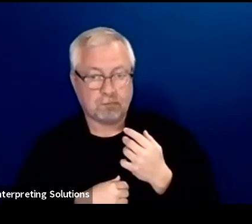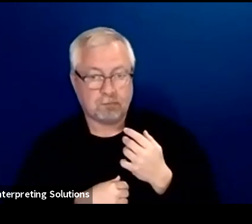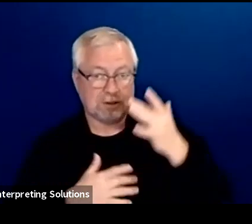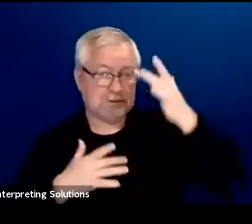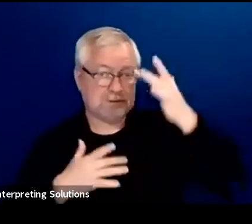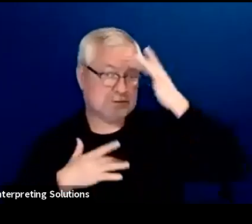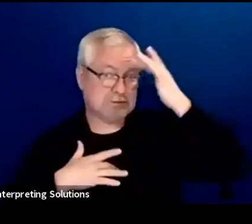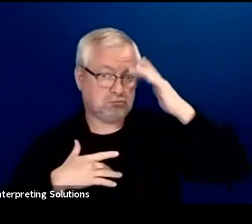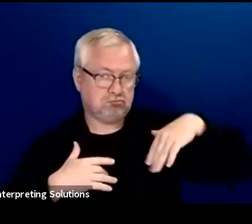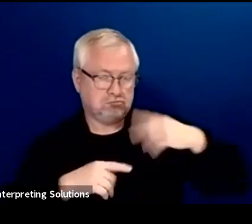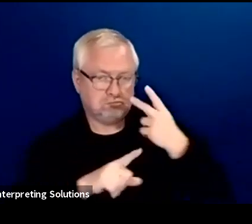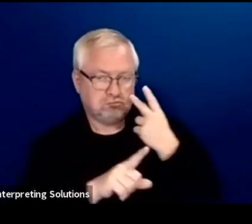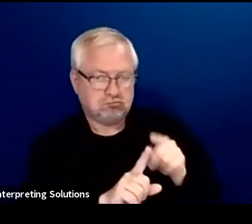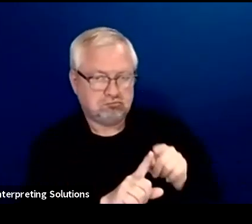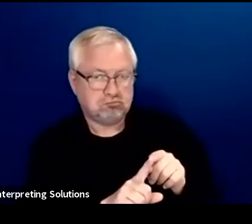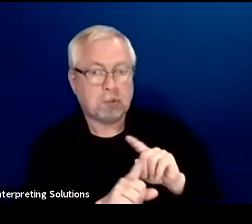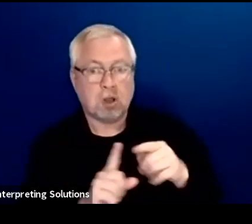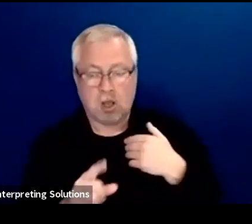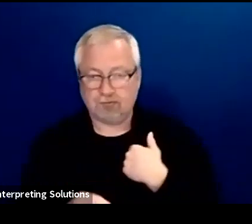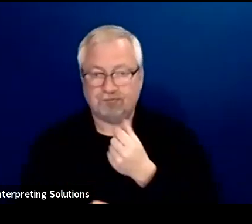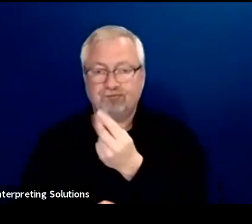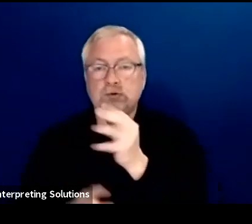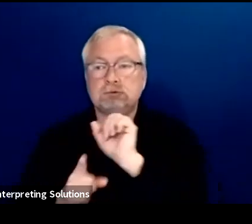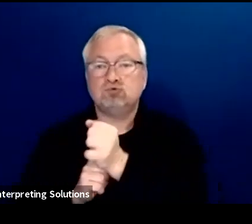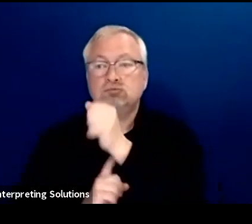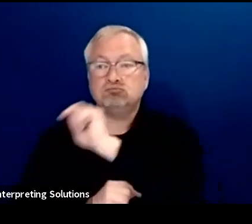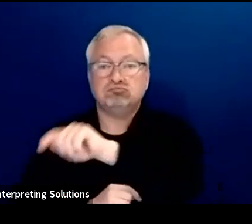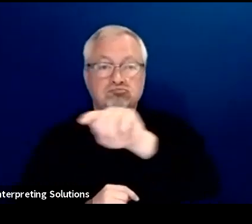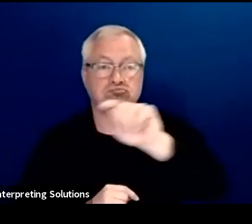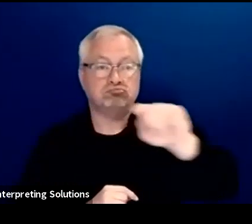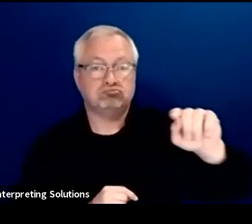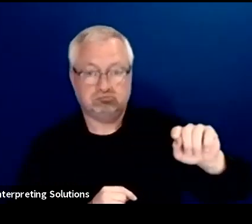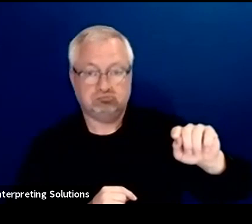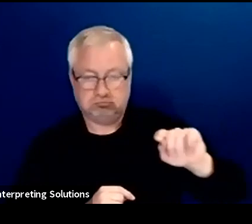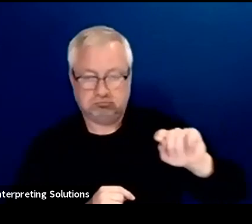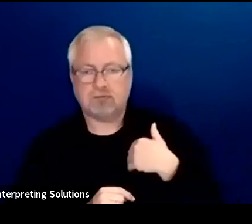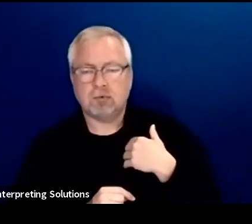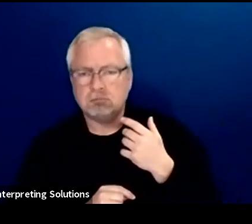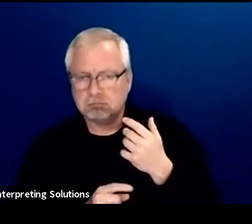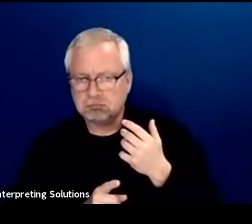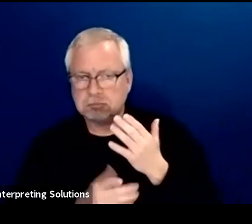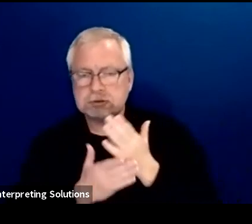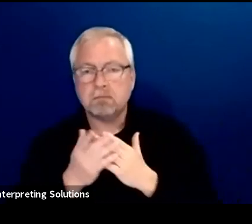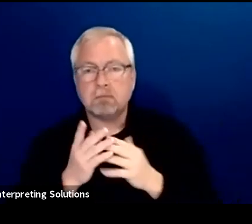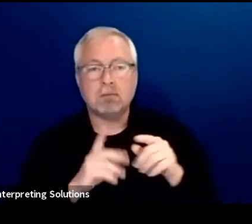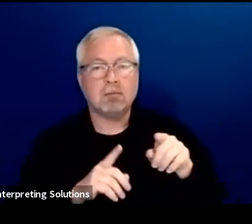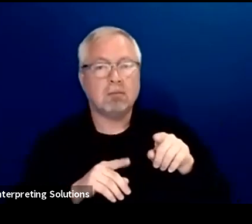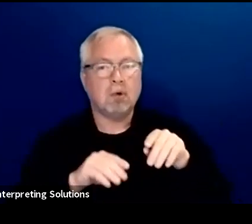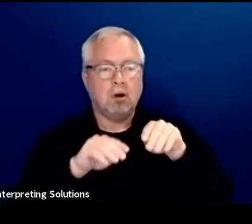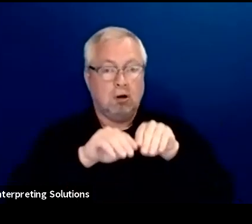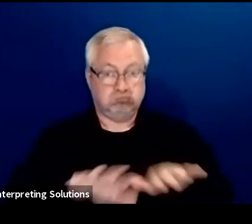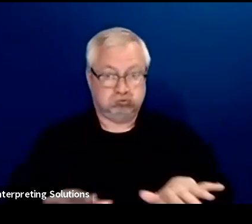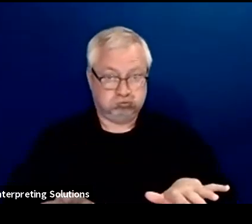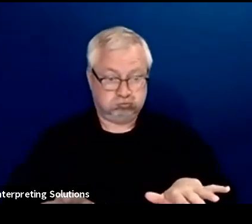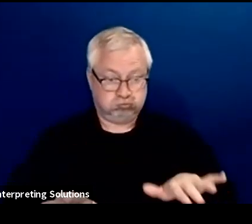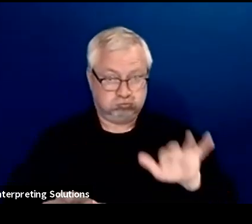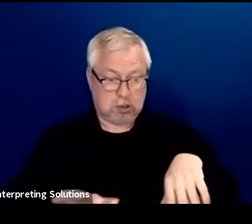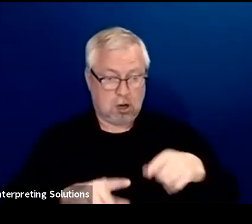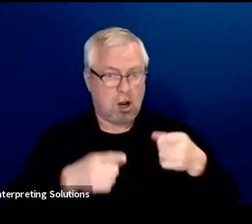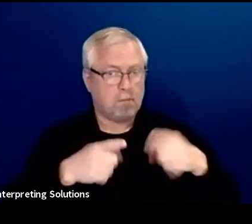couple of situations in which we know that a great deal of transmission occurred, but mainly because it